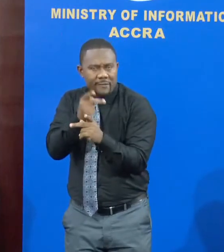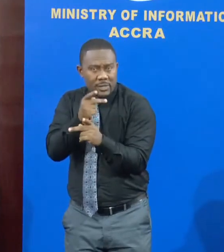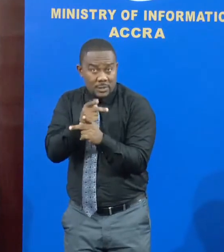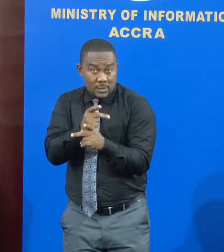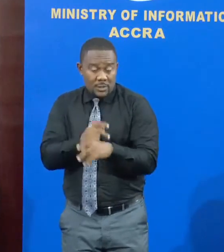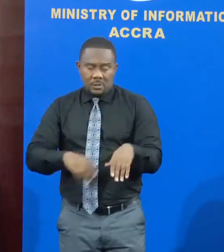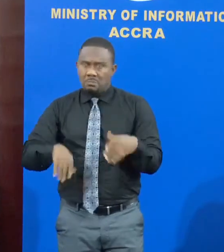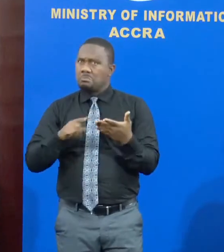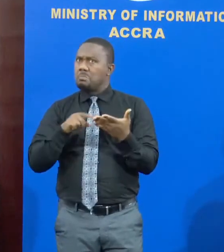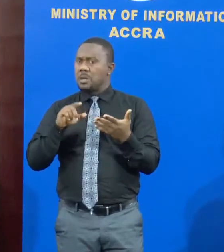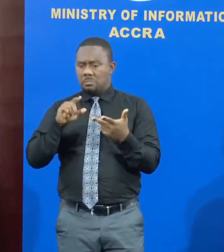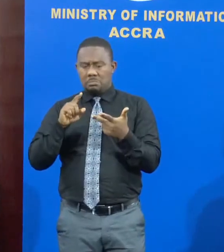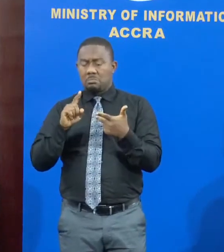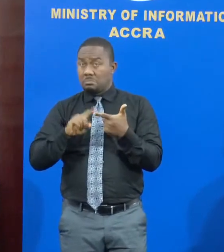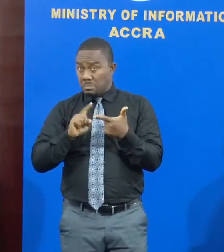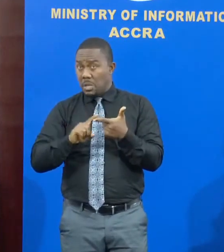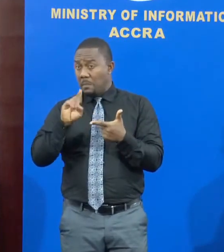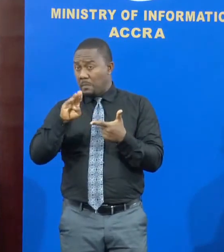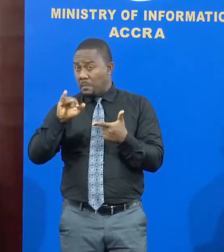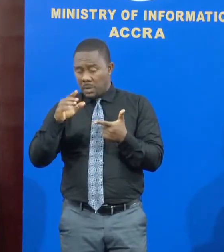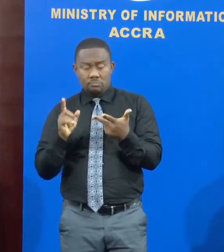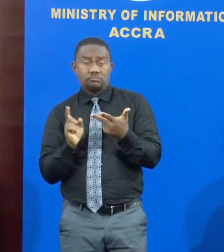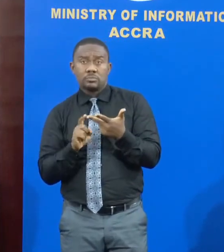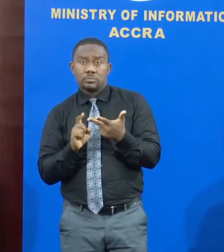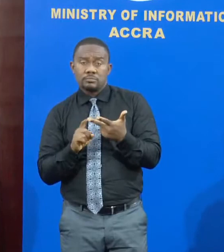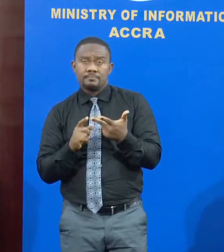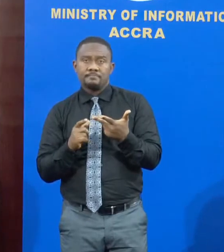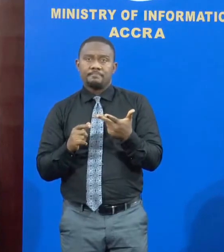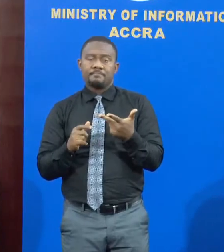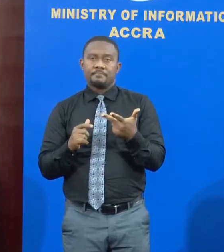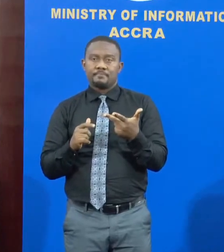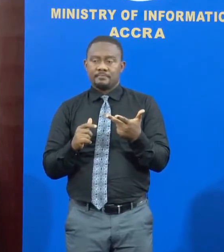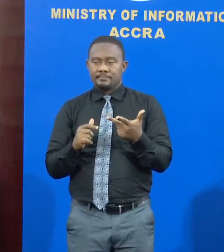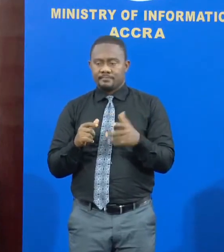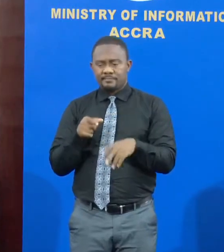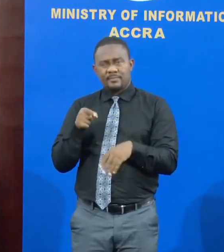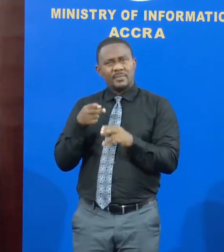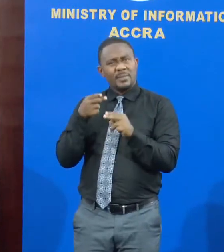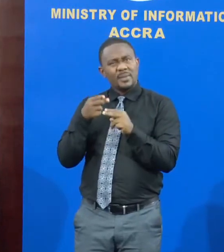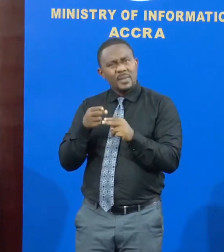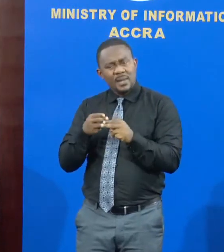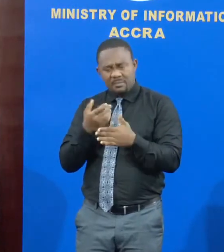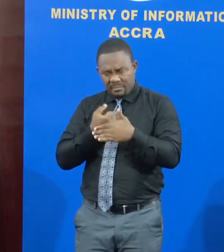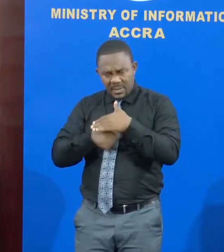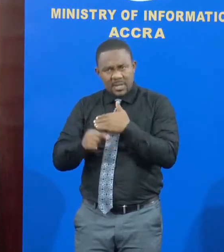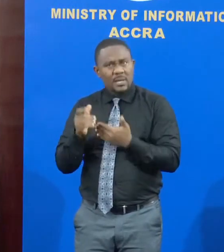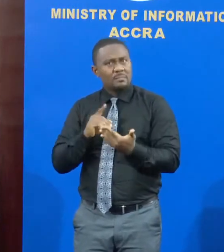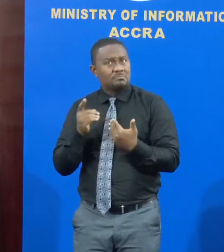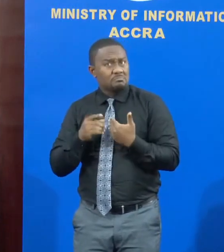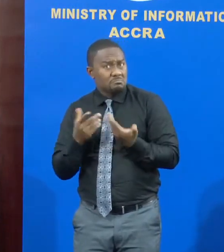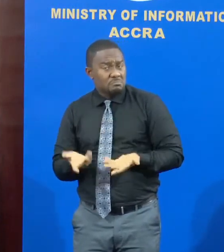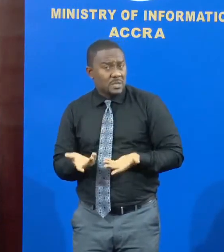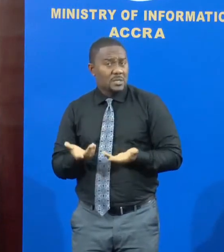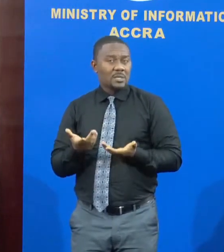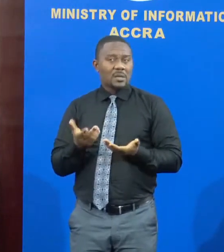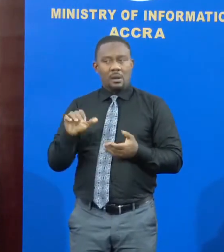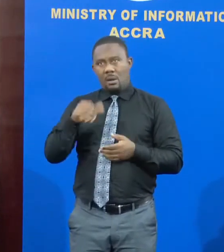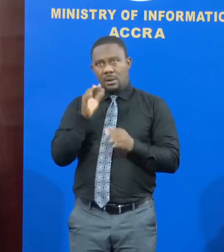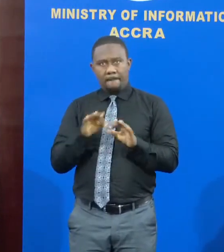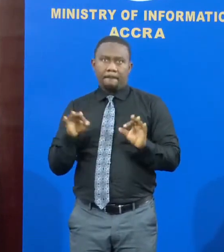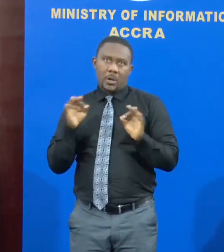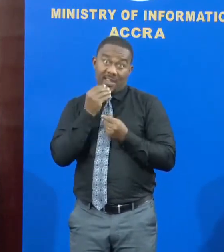biodata page of a paper passport, and number three, the holder's name, date of birth, and other biographic information. It